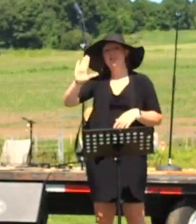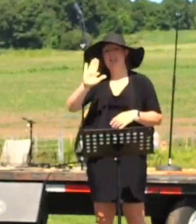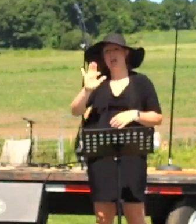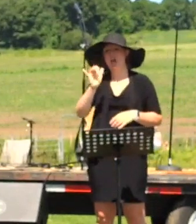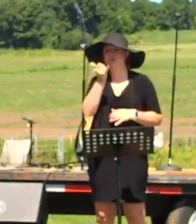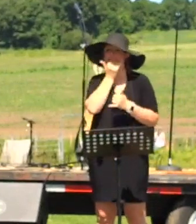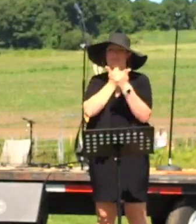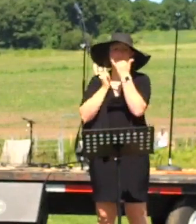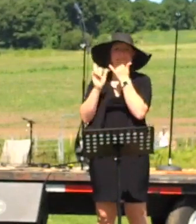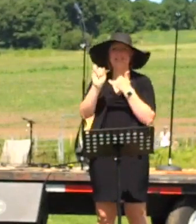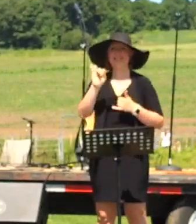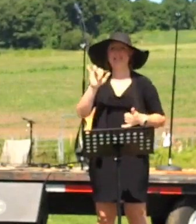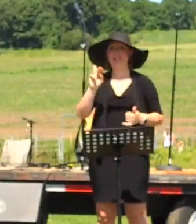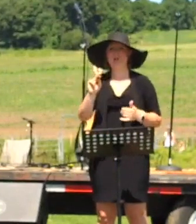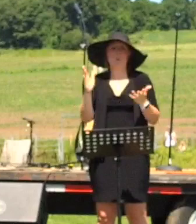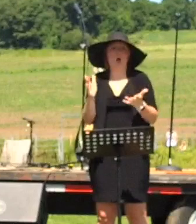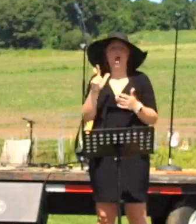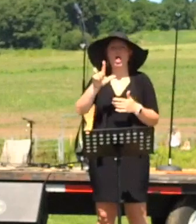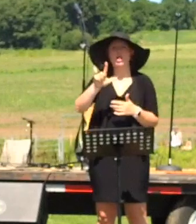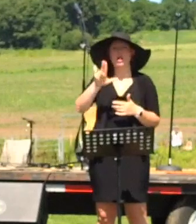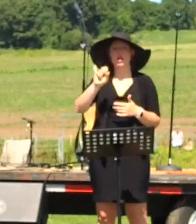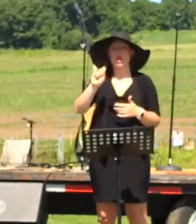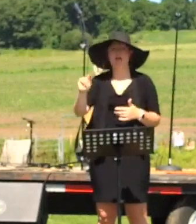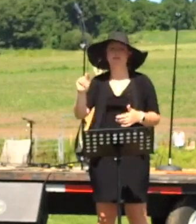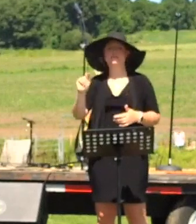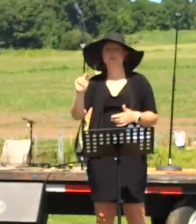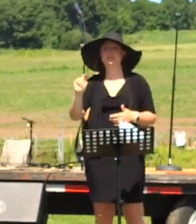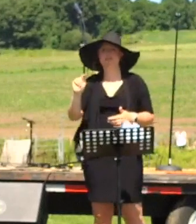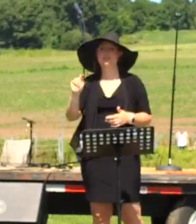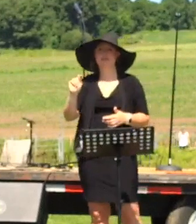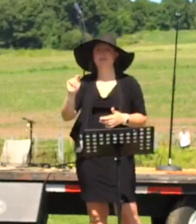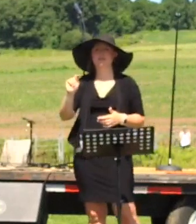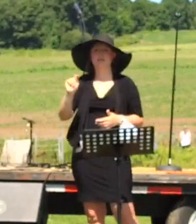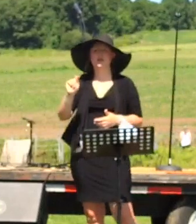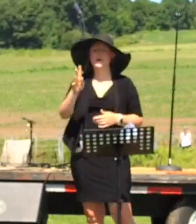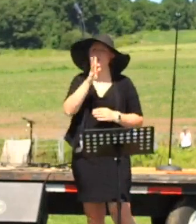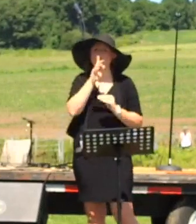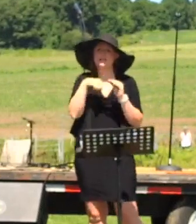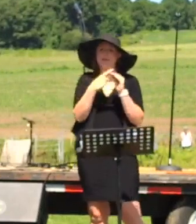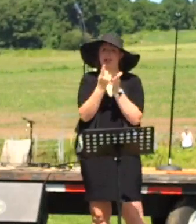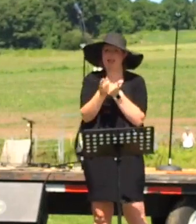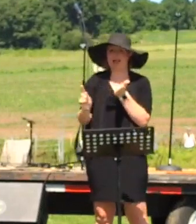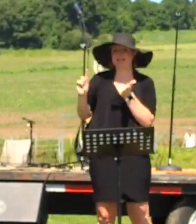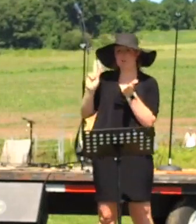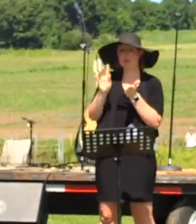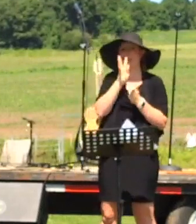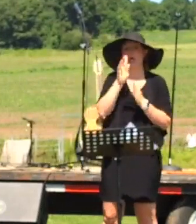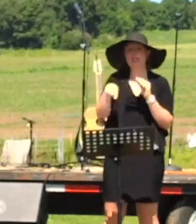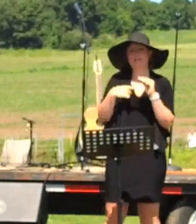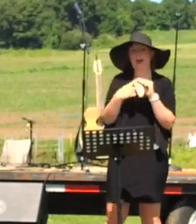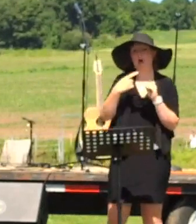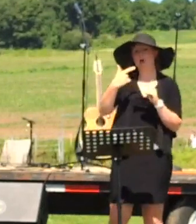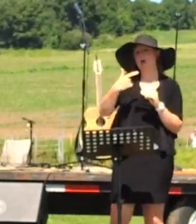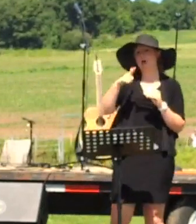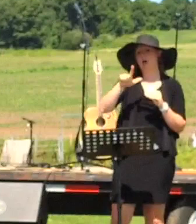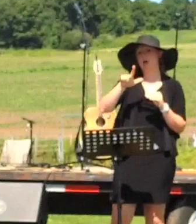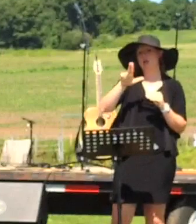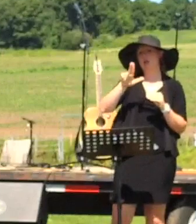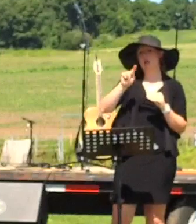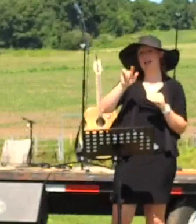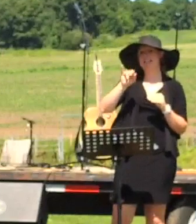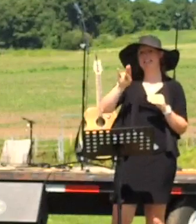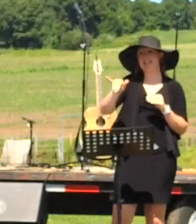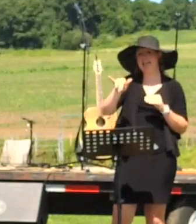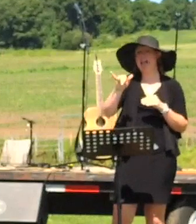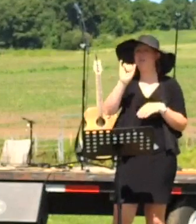sin is lust. But see, as we talked about last week with the sevens, we talked about gluttony, and we often think about gluttony as